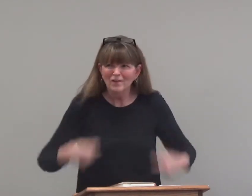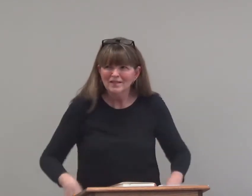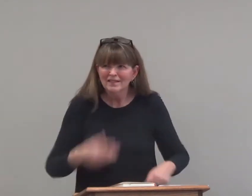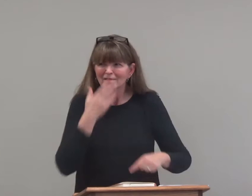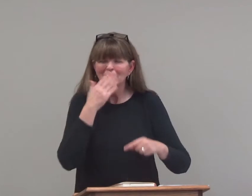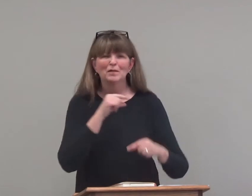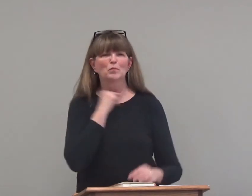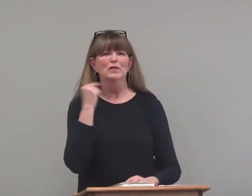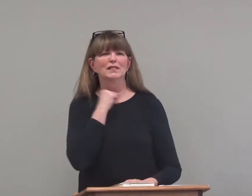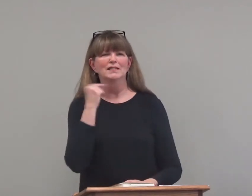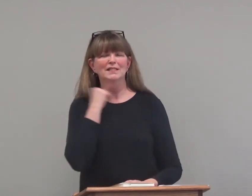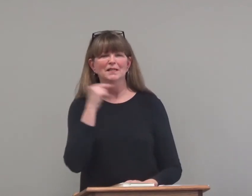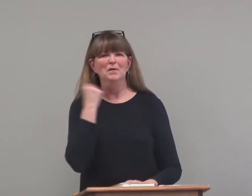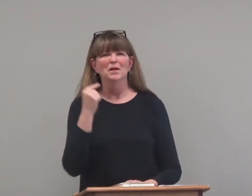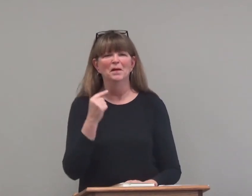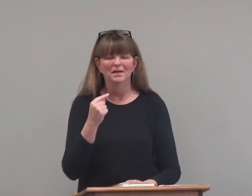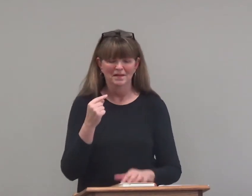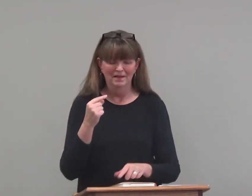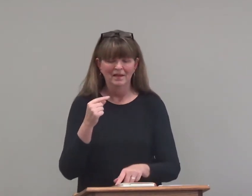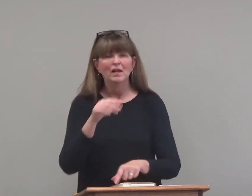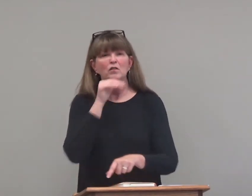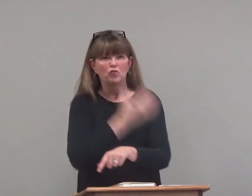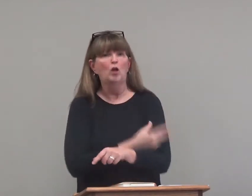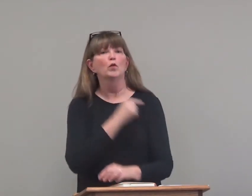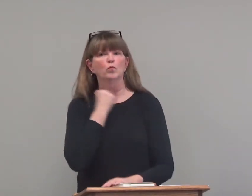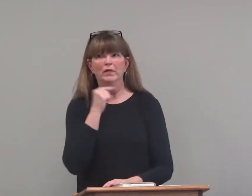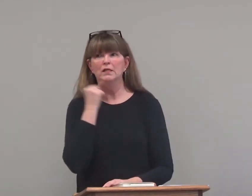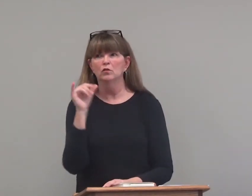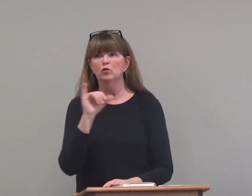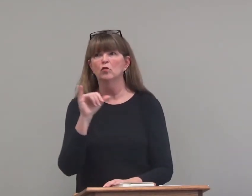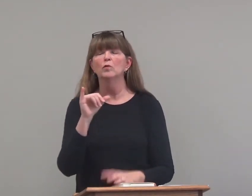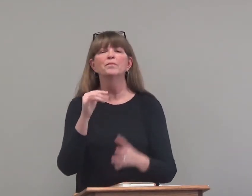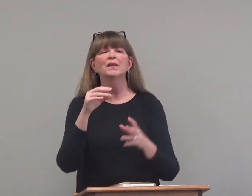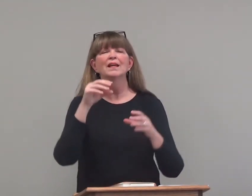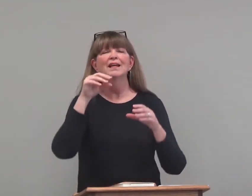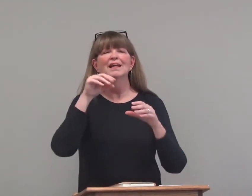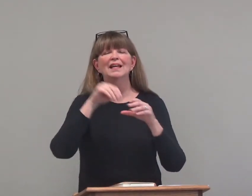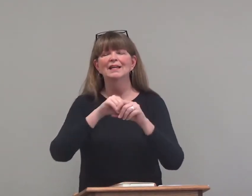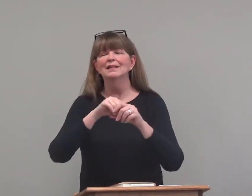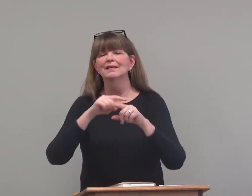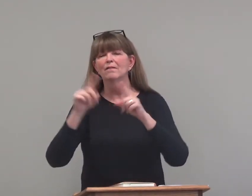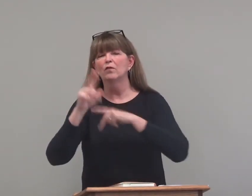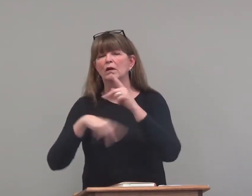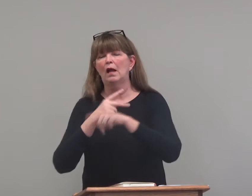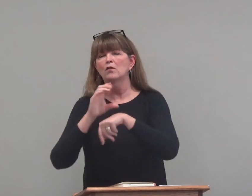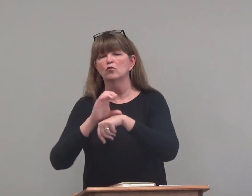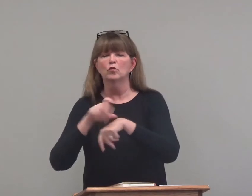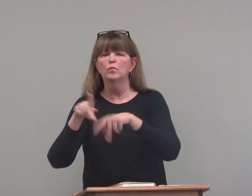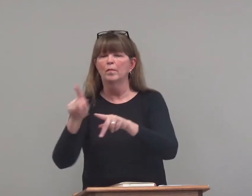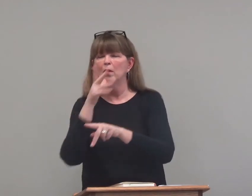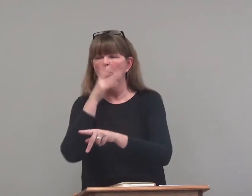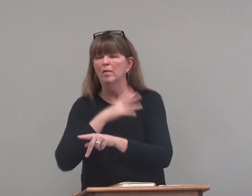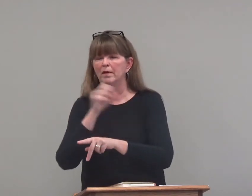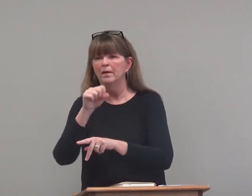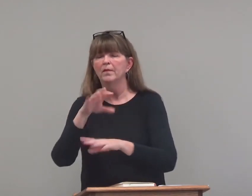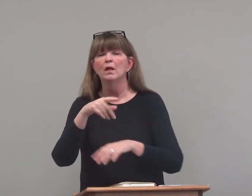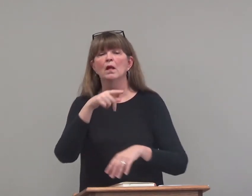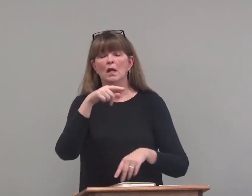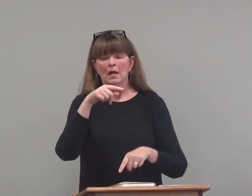was a priest, well, not a Pharisee, was a priest, but the daughter was also a priest in a different church that allowed